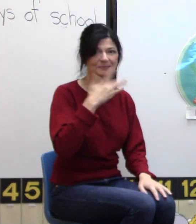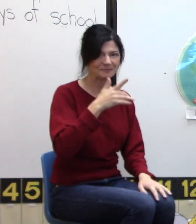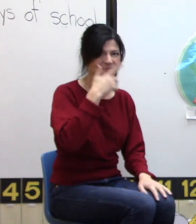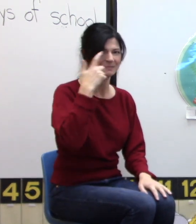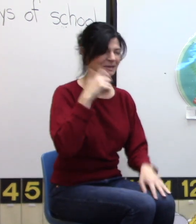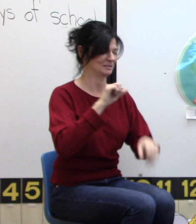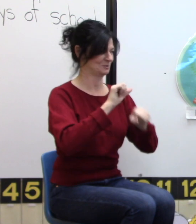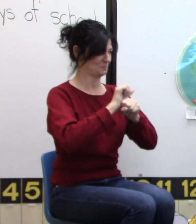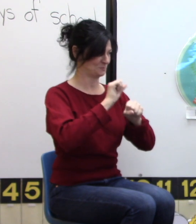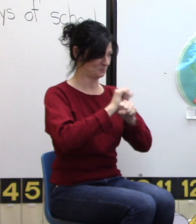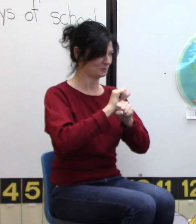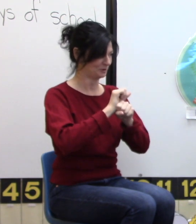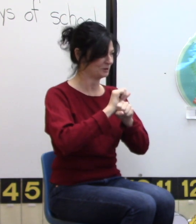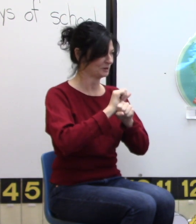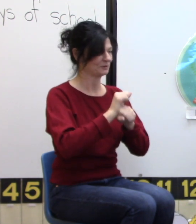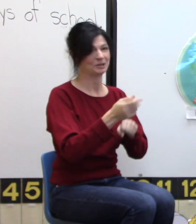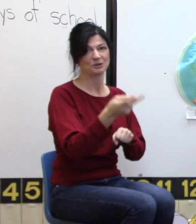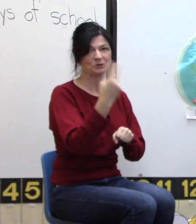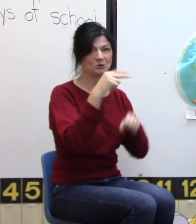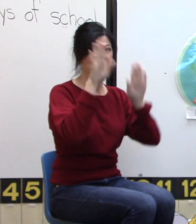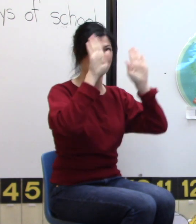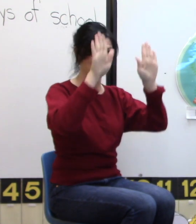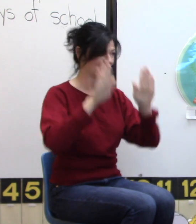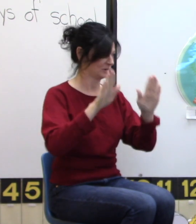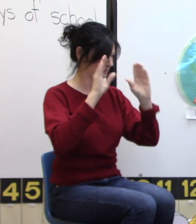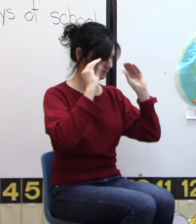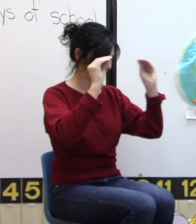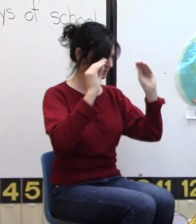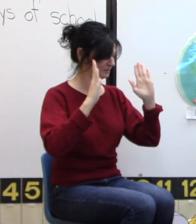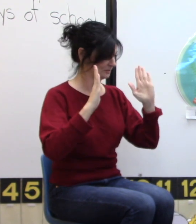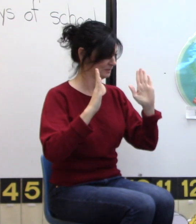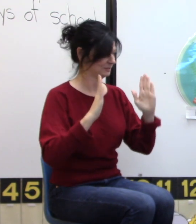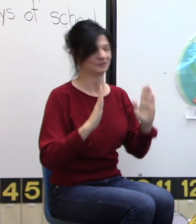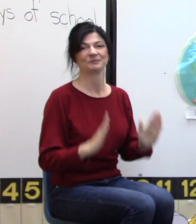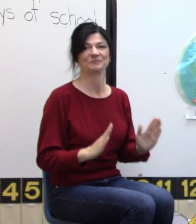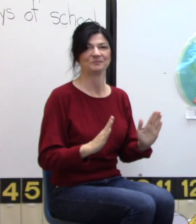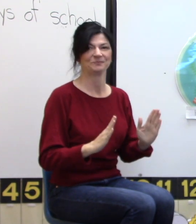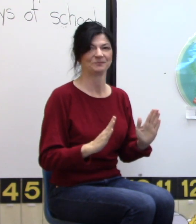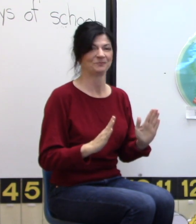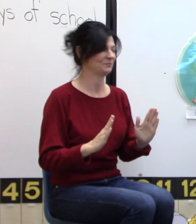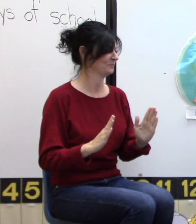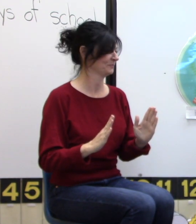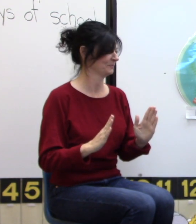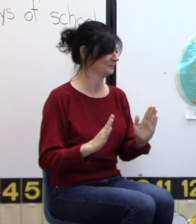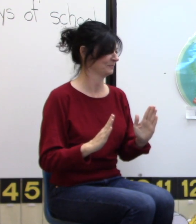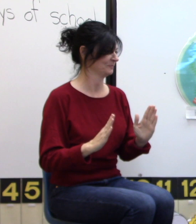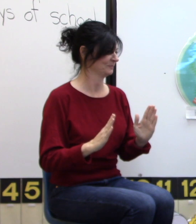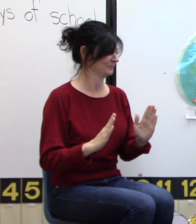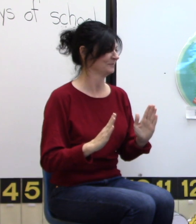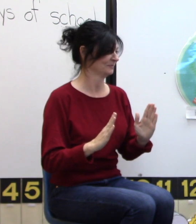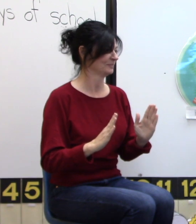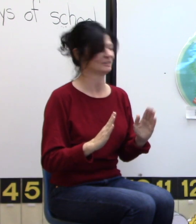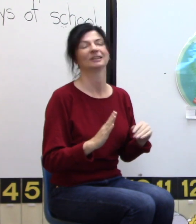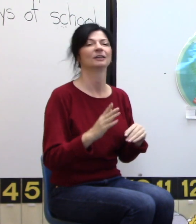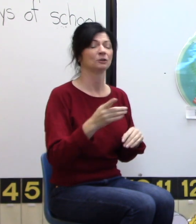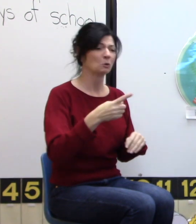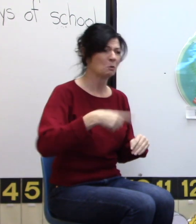I'm very fortunate because I work with two incredible teachers for the deaf.